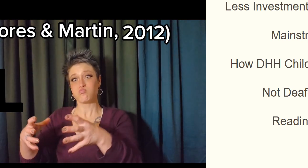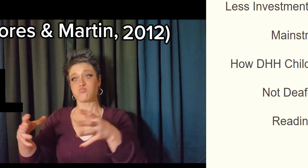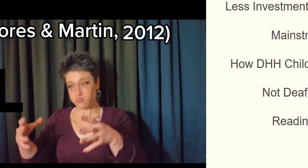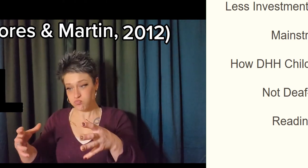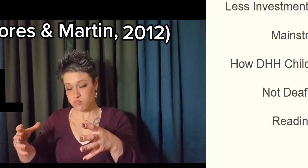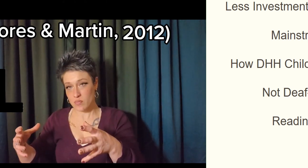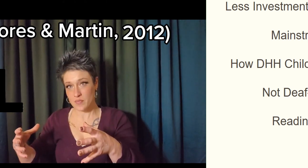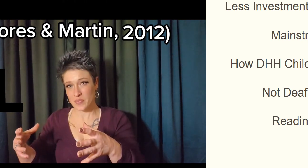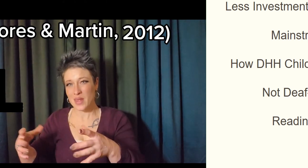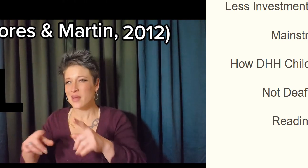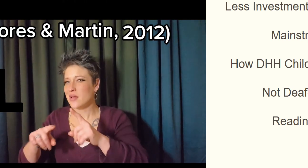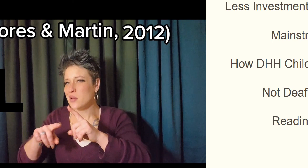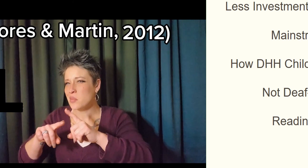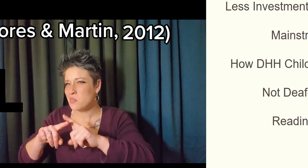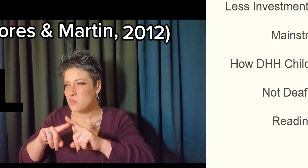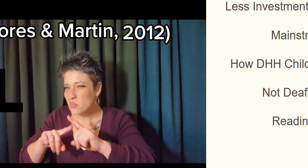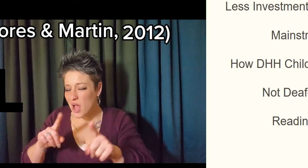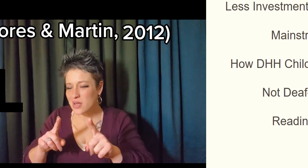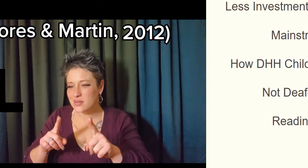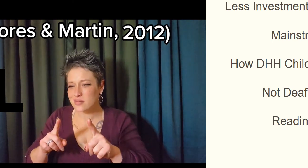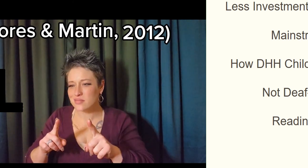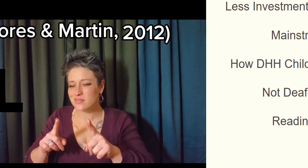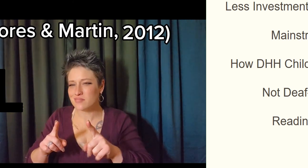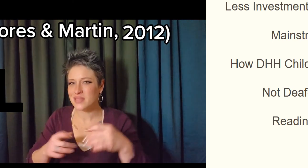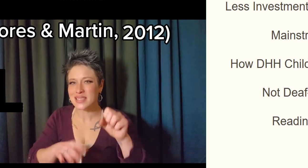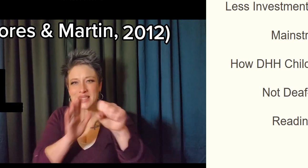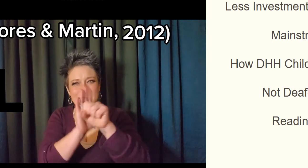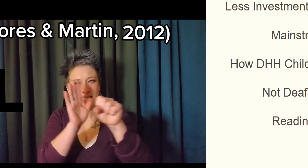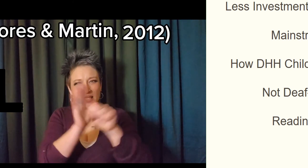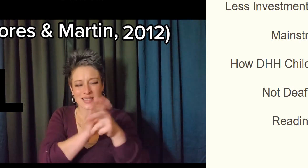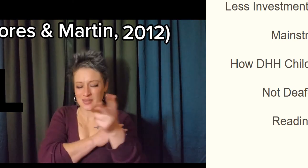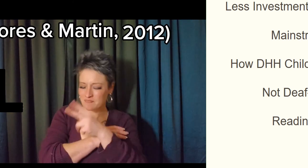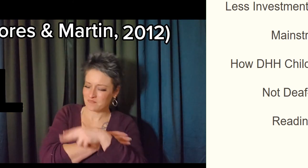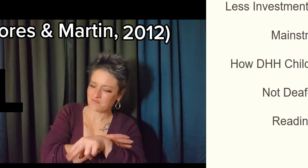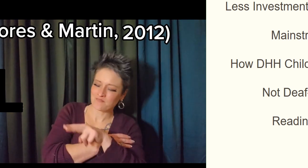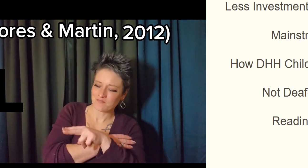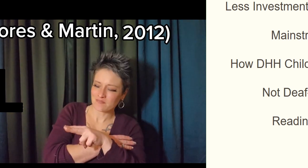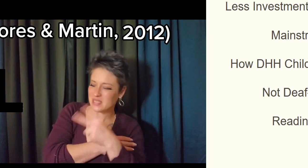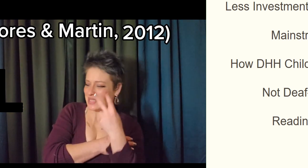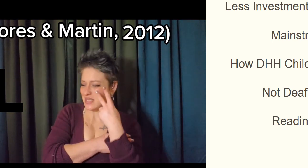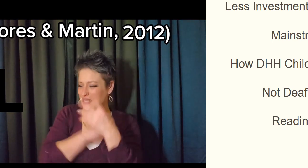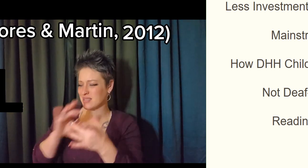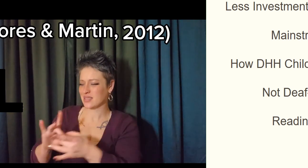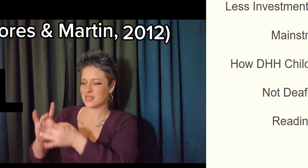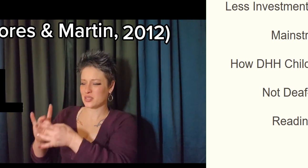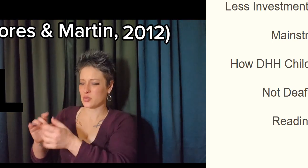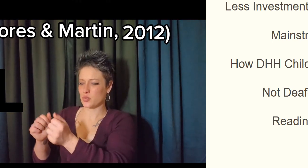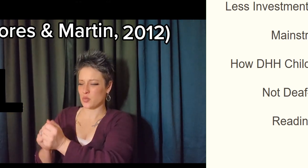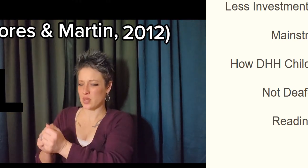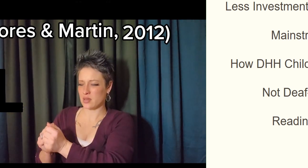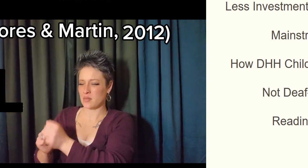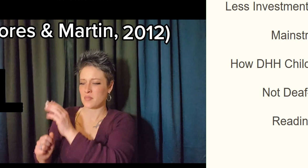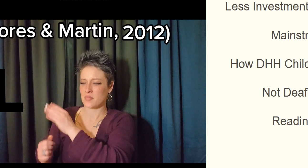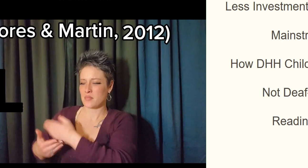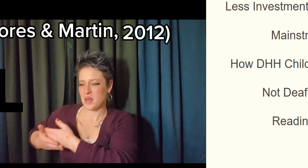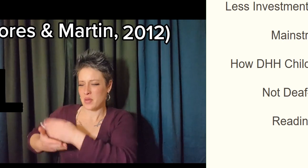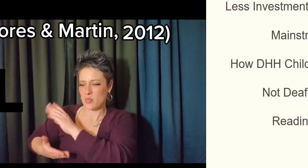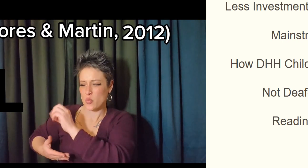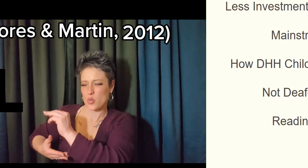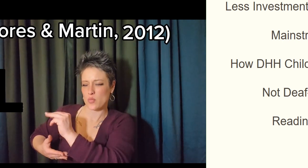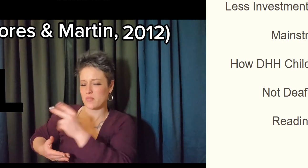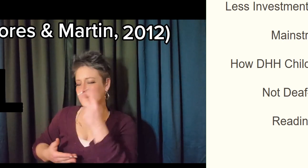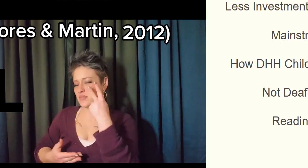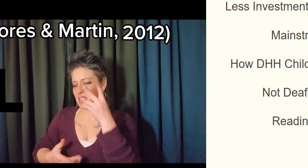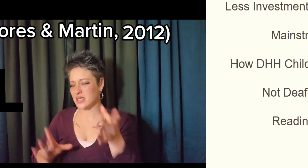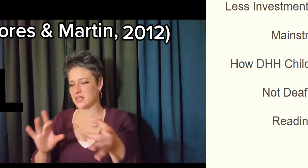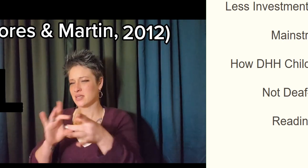which means the deaf population expanded even further. But the states who ran the deaf schools sort of were looking at that